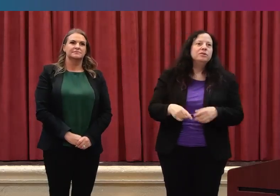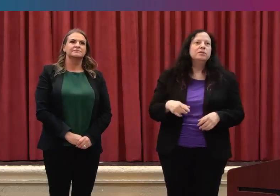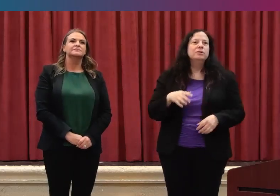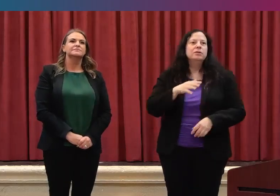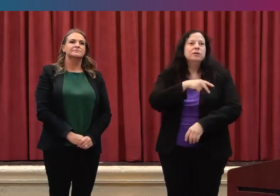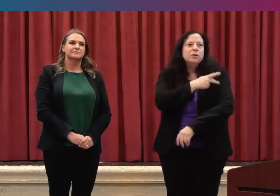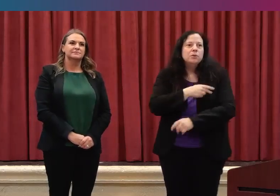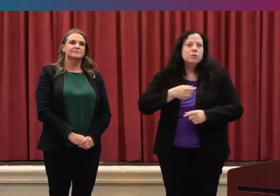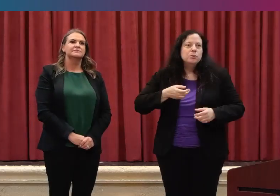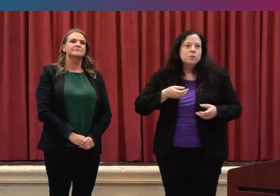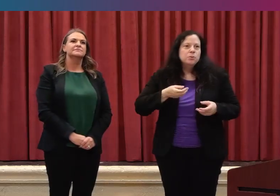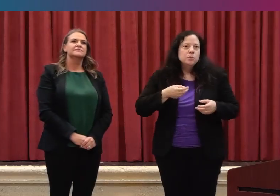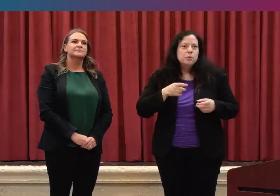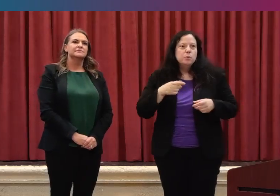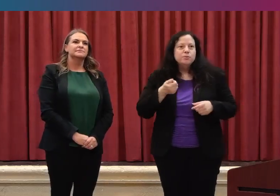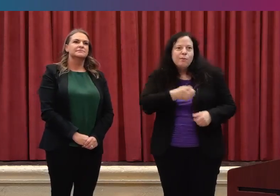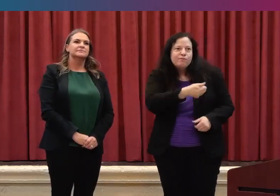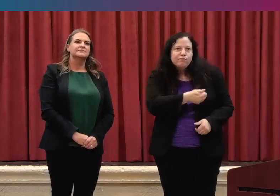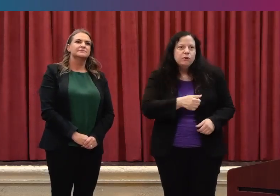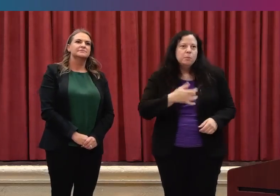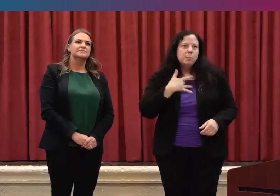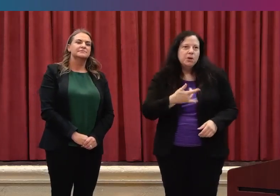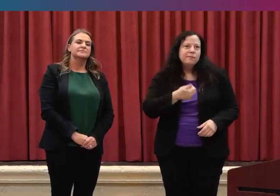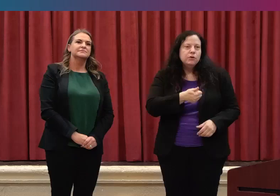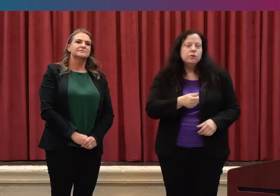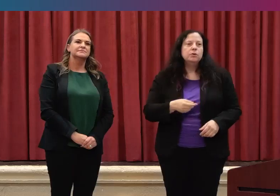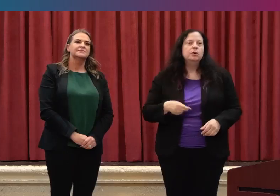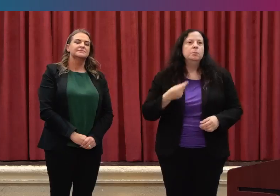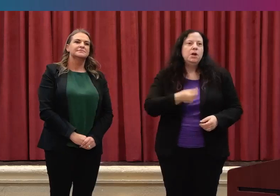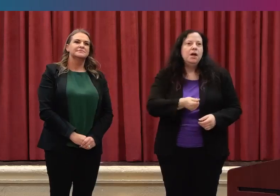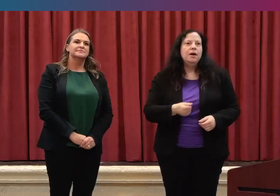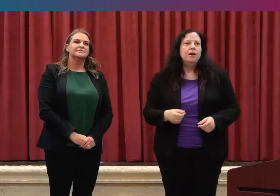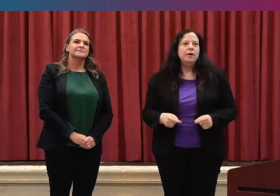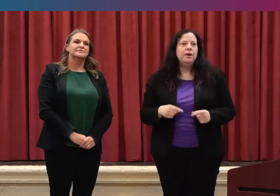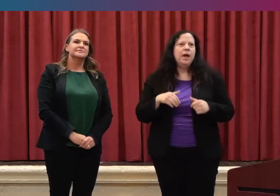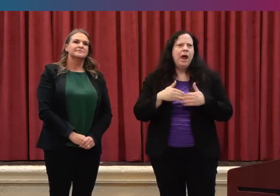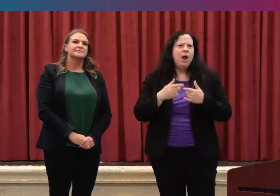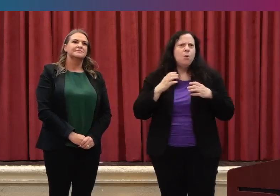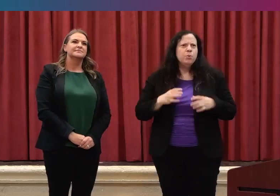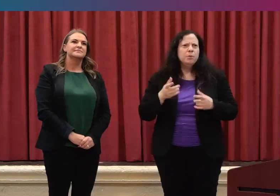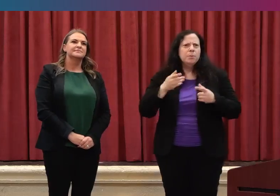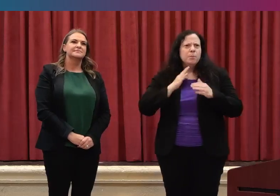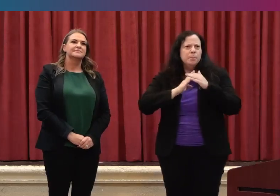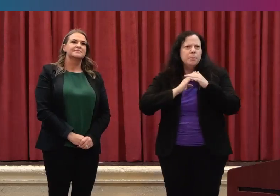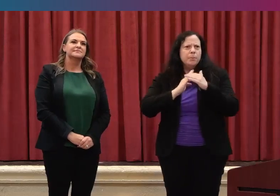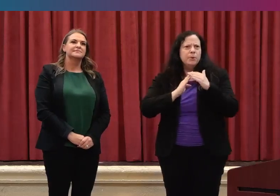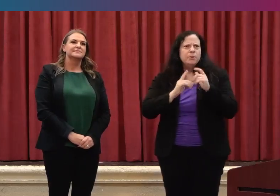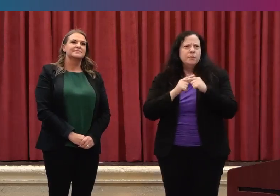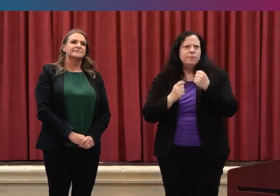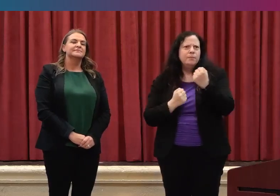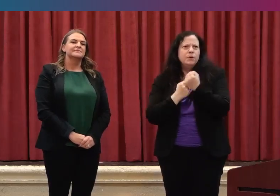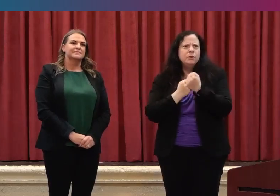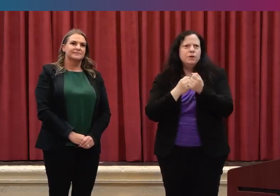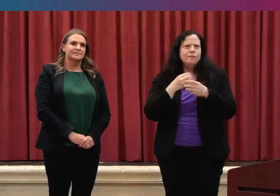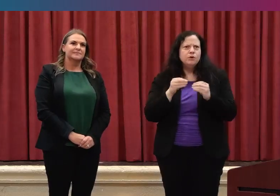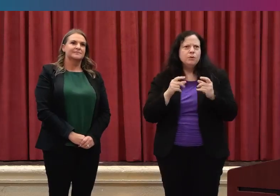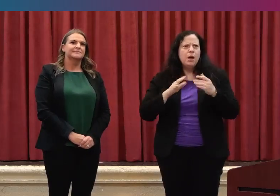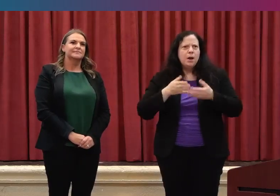offices, those you have to call, often say you have to call yourself. So the consumers come into the